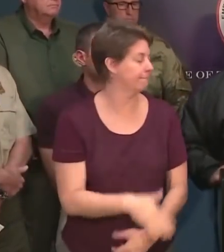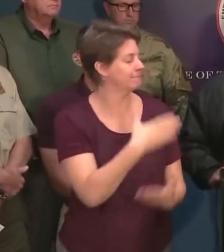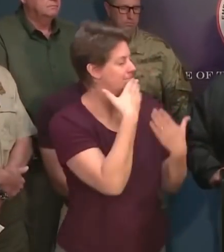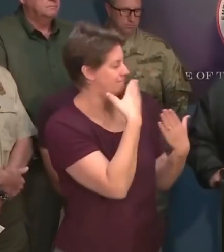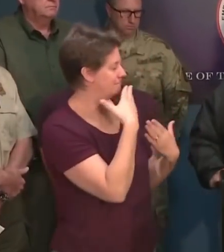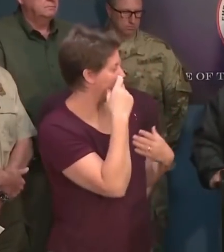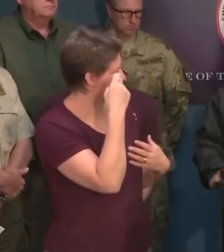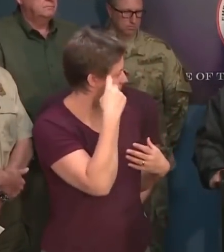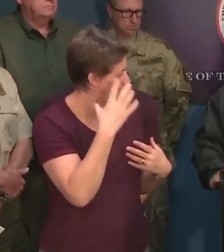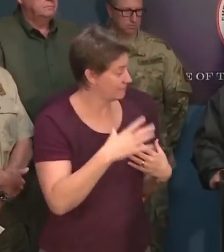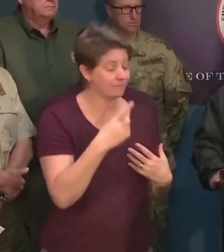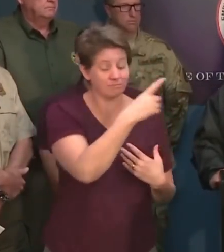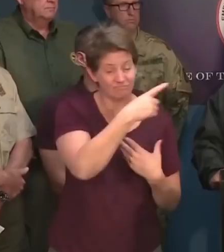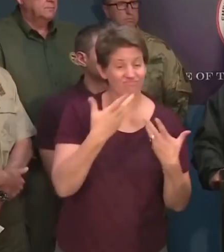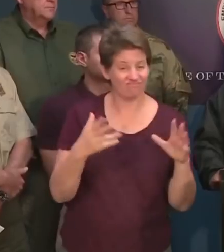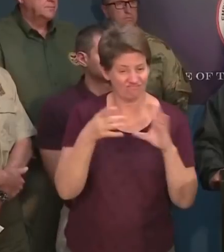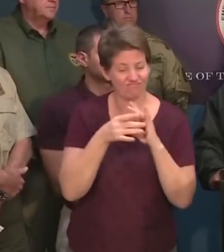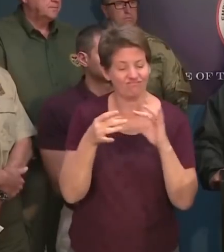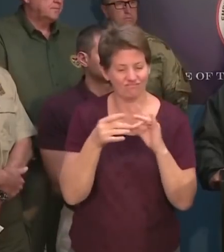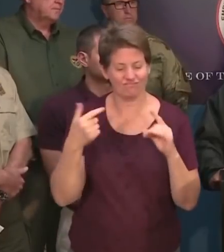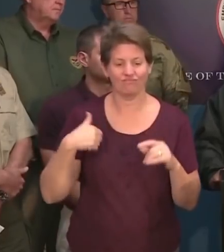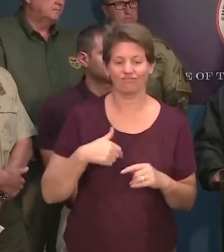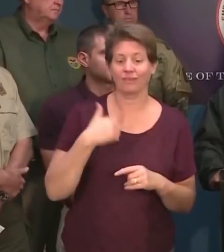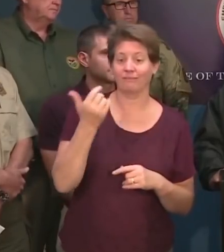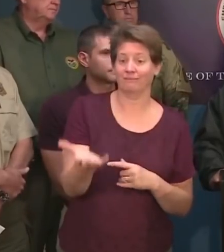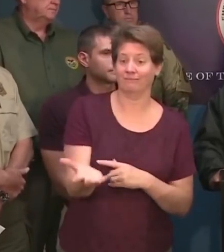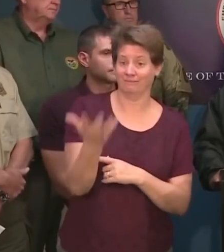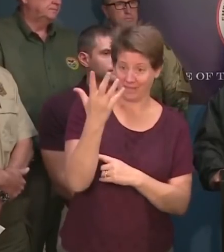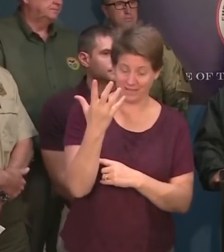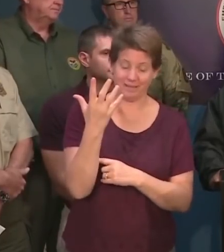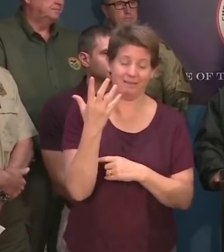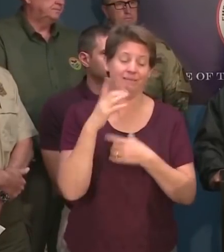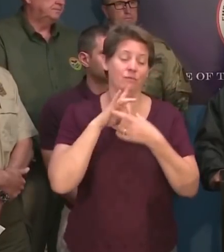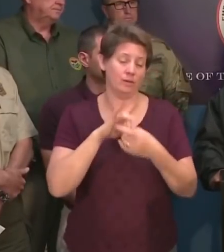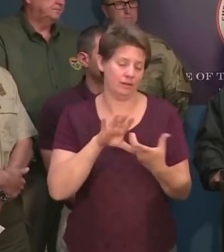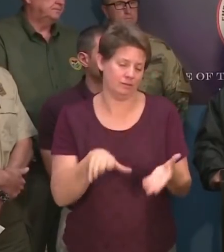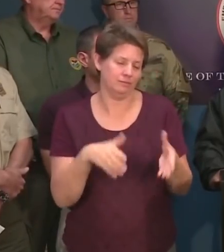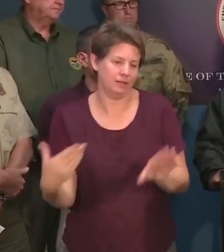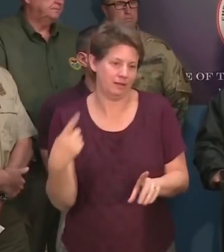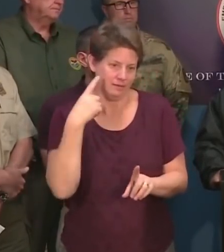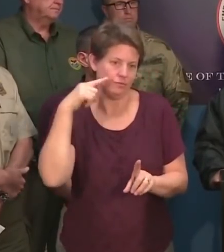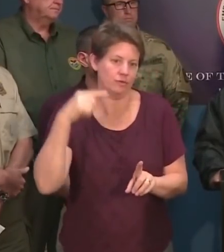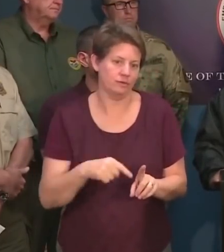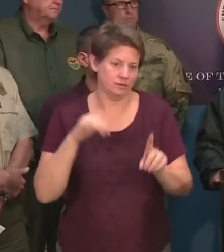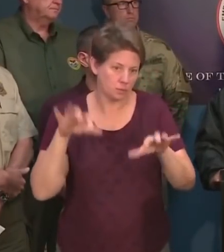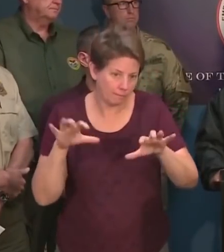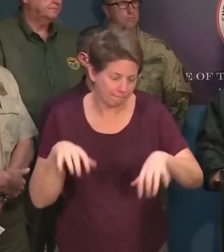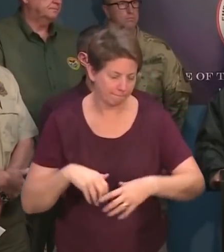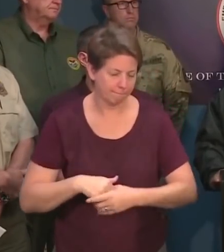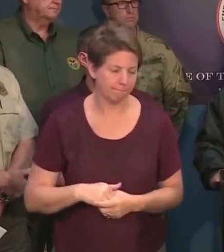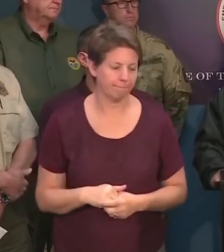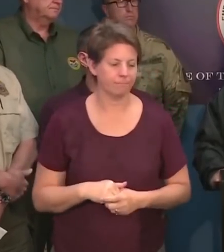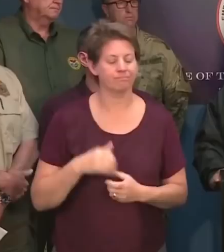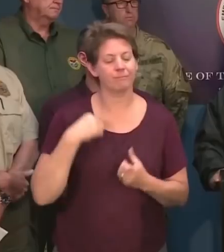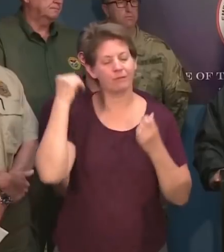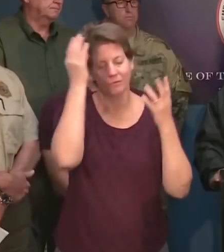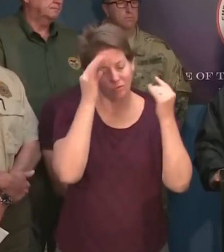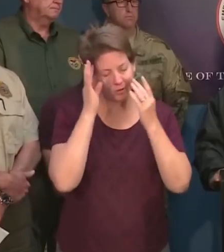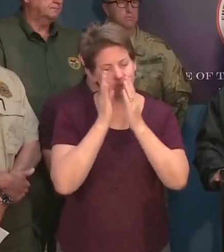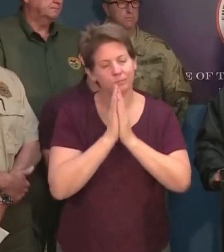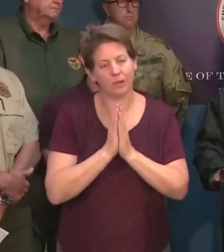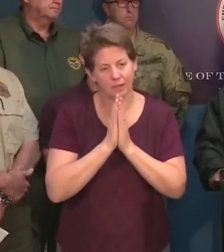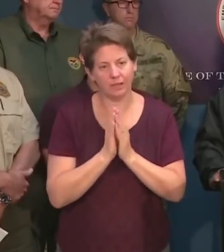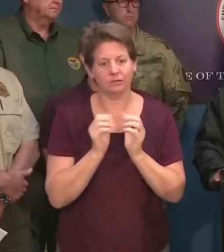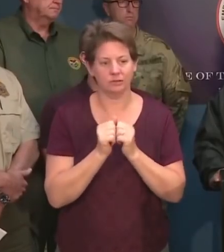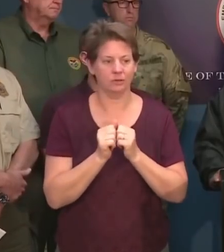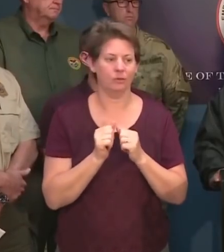the governor's mentioned, we have 5 storm-related deaths, and our thoughts and prayers are with